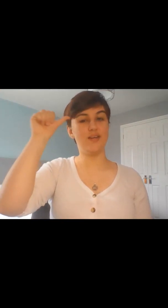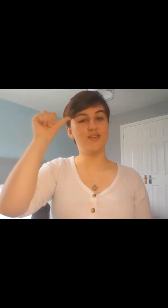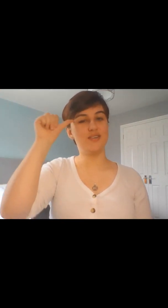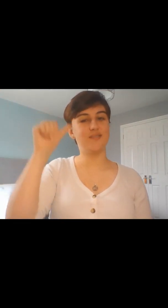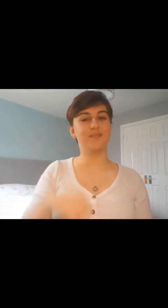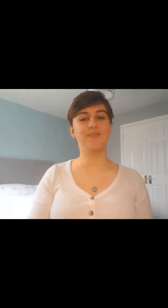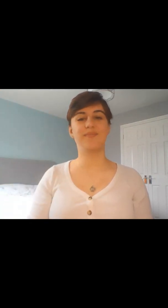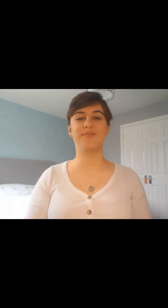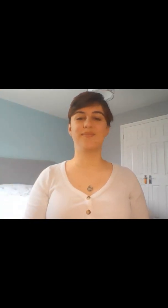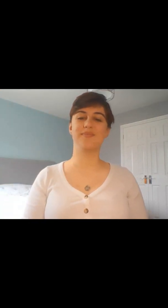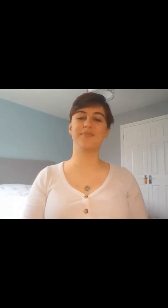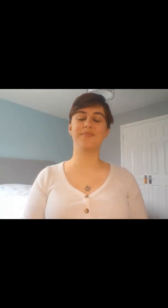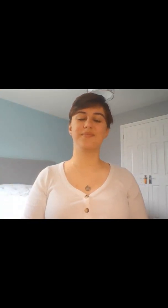knowledge,